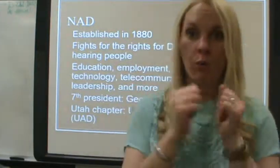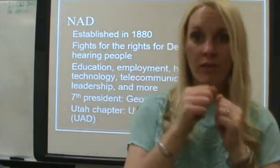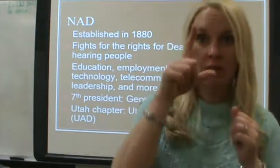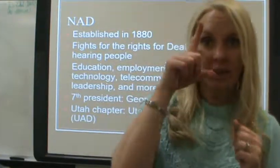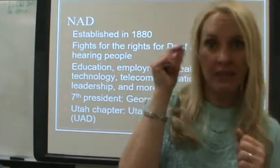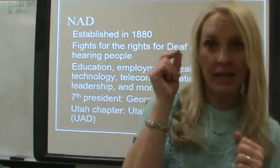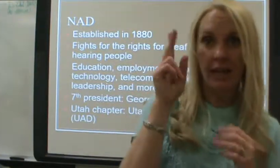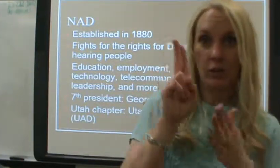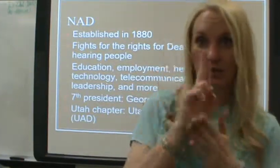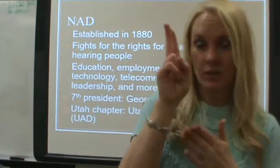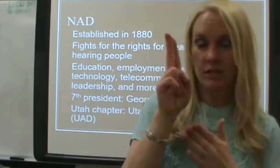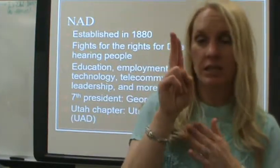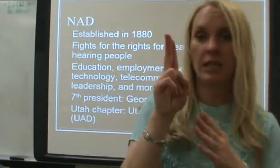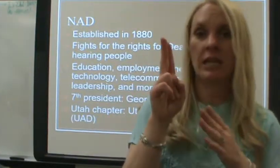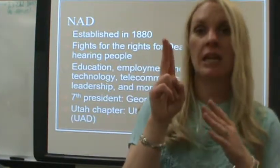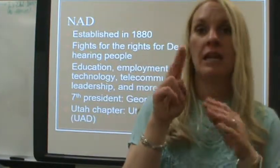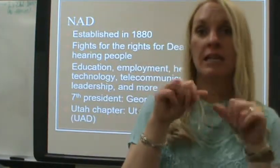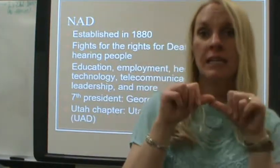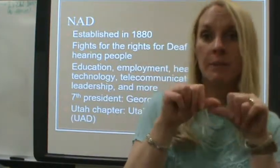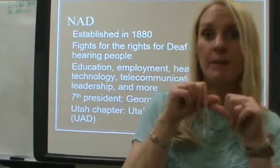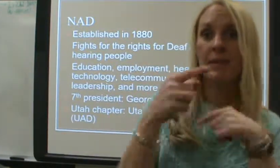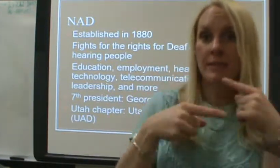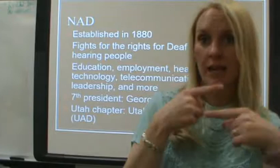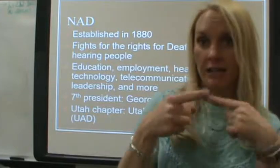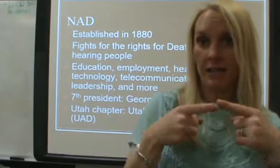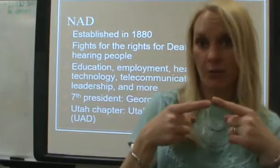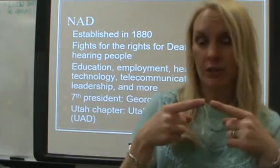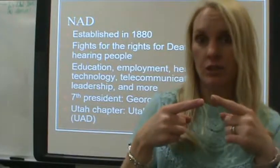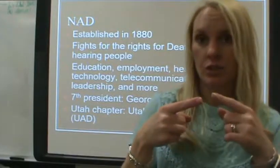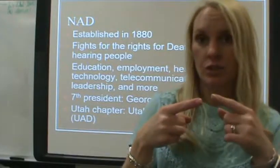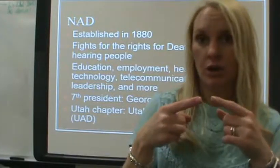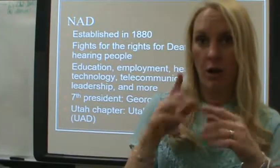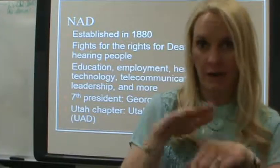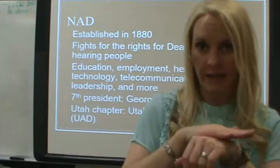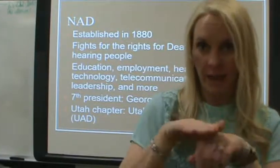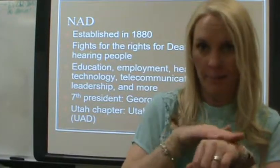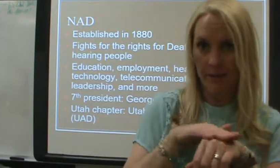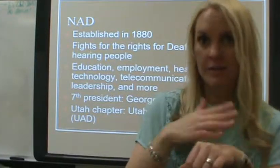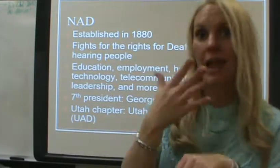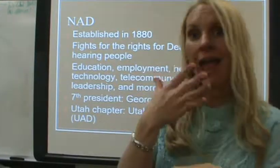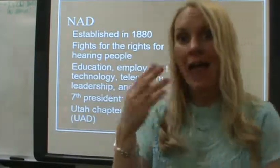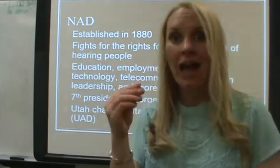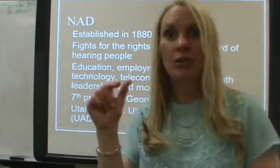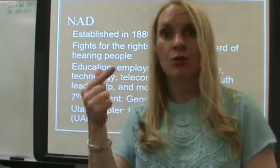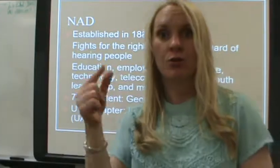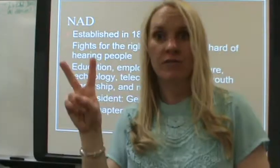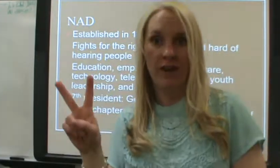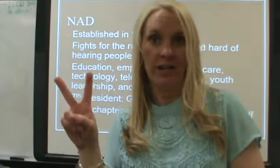with Gallaudet University keeping sign language on campus and George